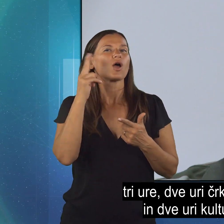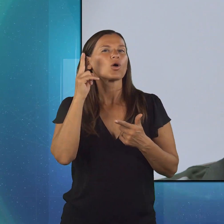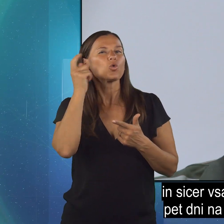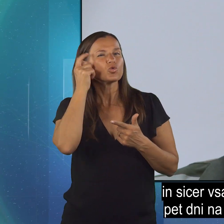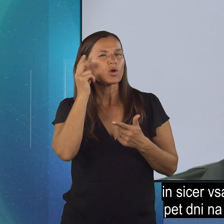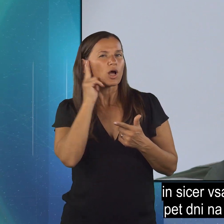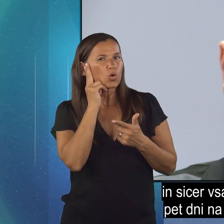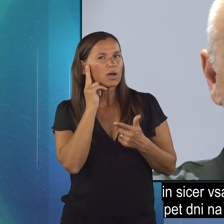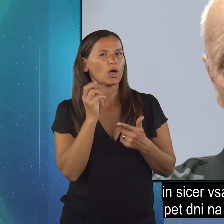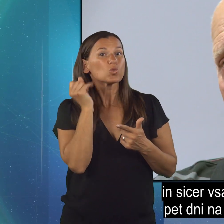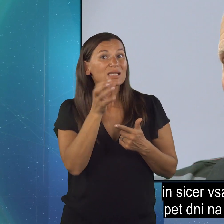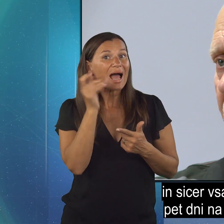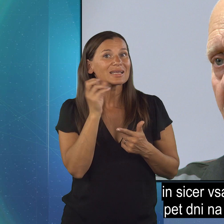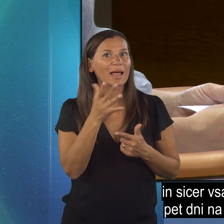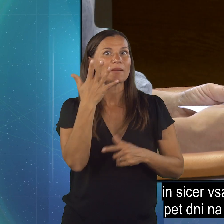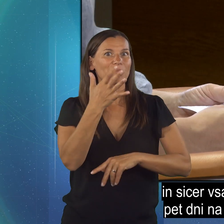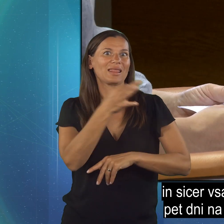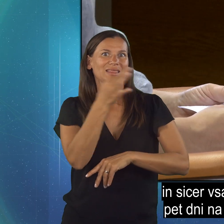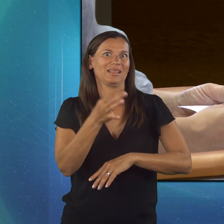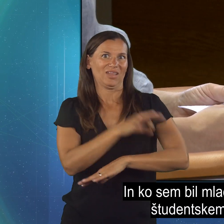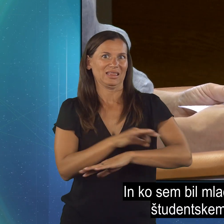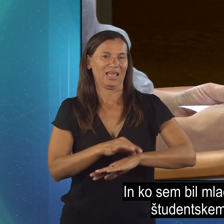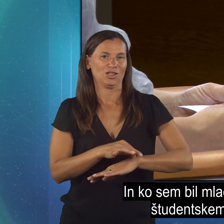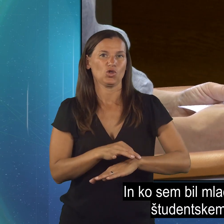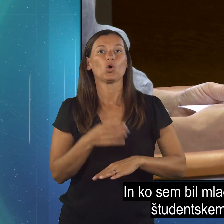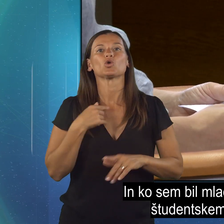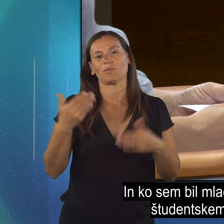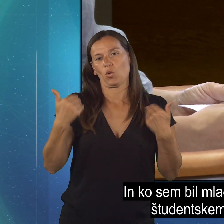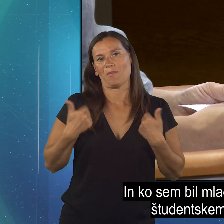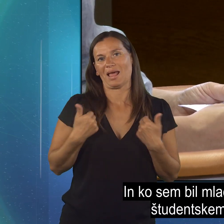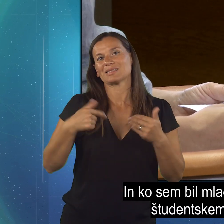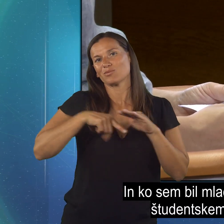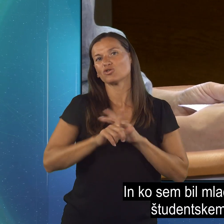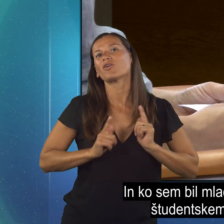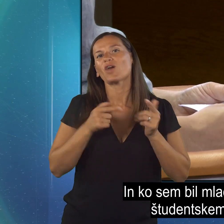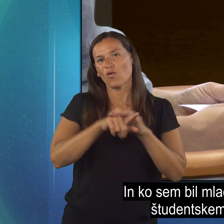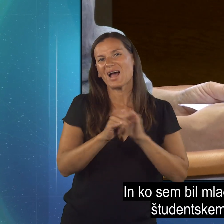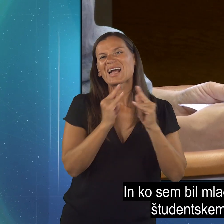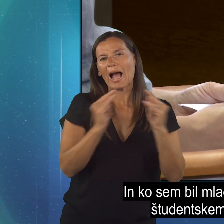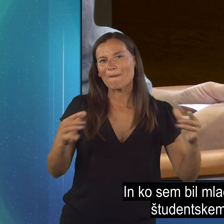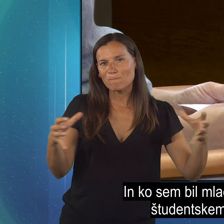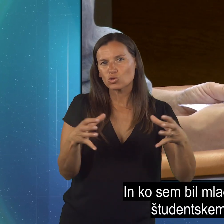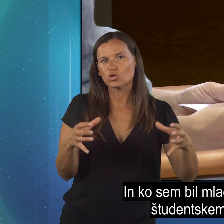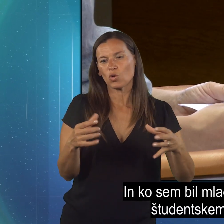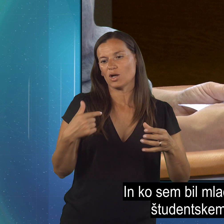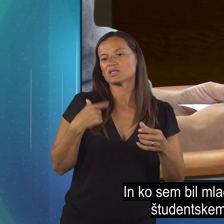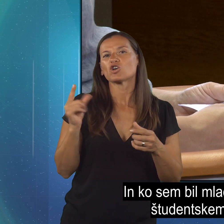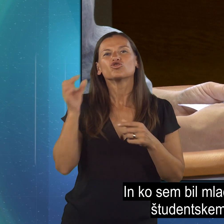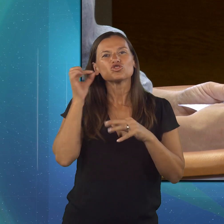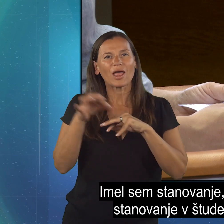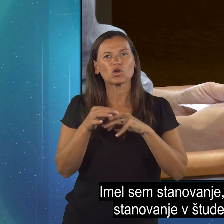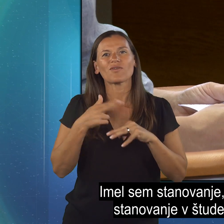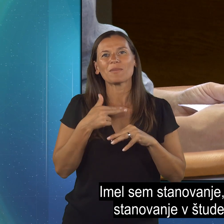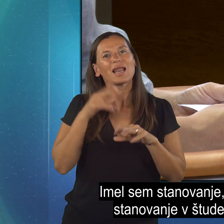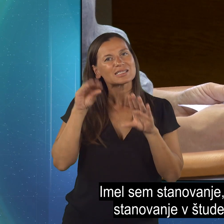culture, and every day, 5 days a week. And when I was young, I lived on campus. I had an apartment, my wife and I, we had an